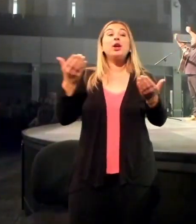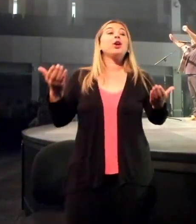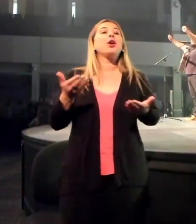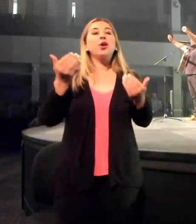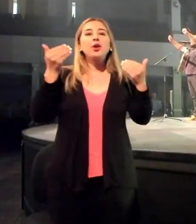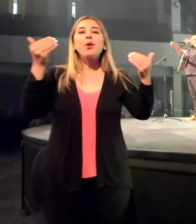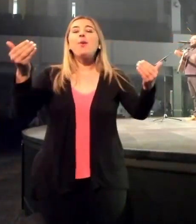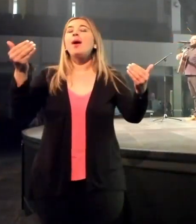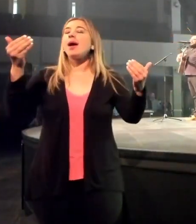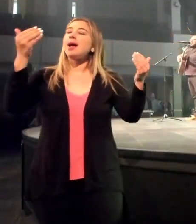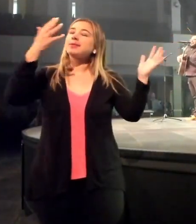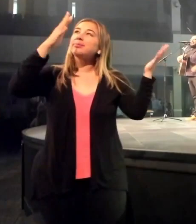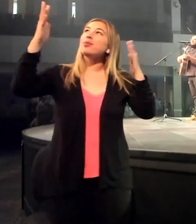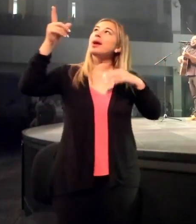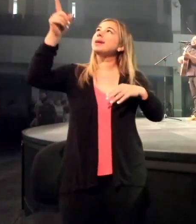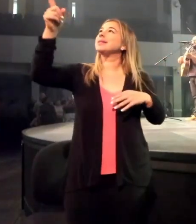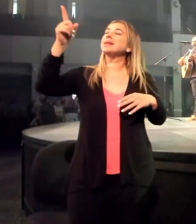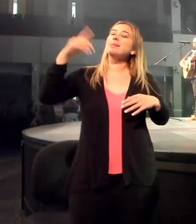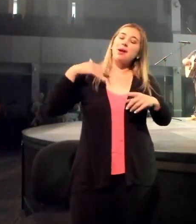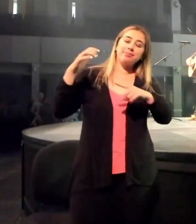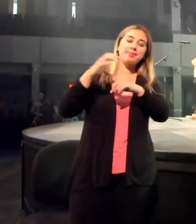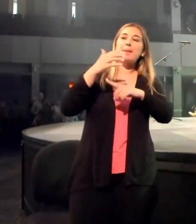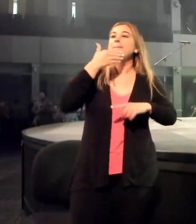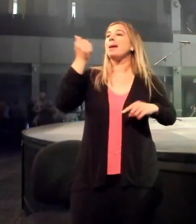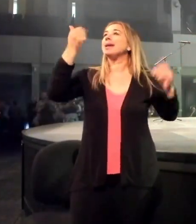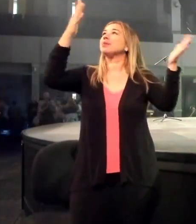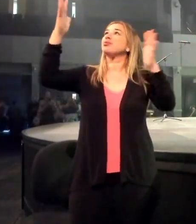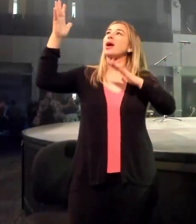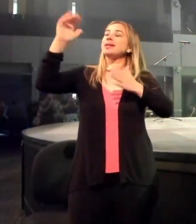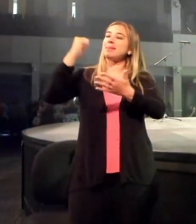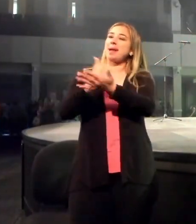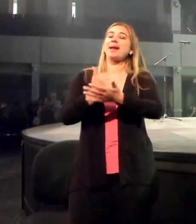let's give God the best praise that we can. Amen.